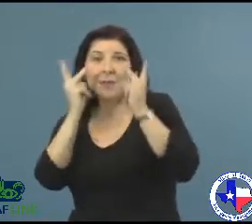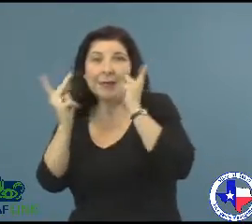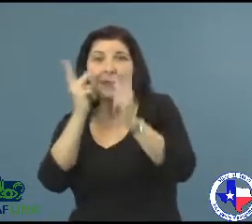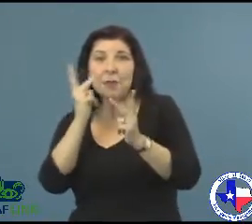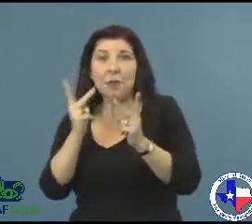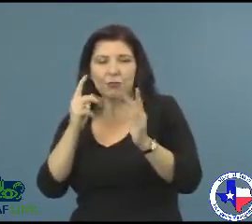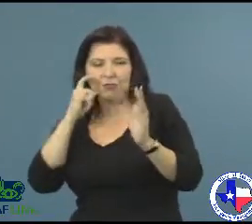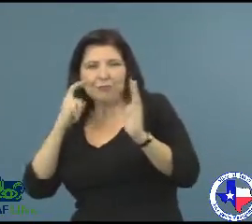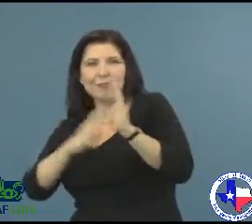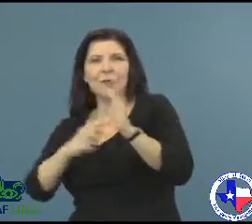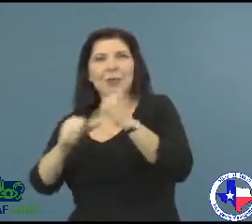sources.